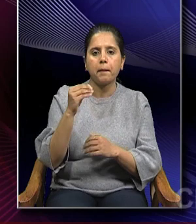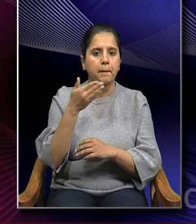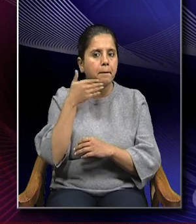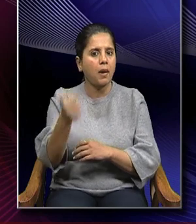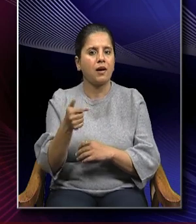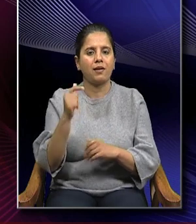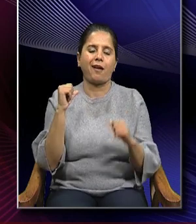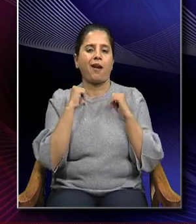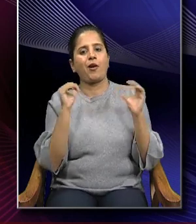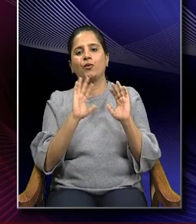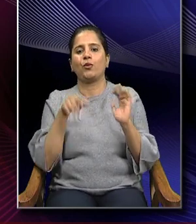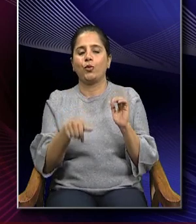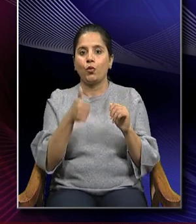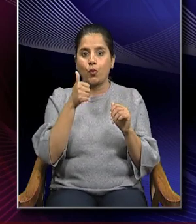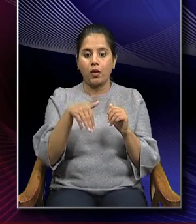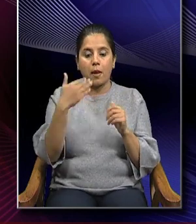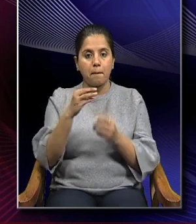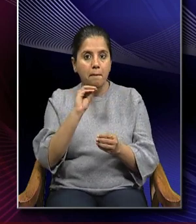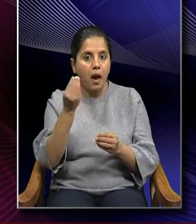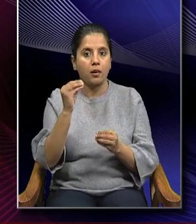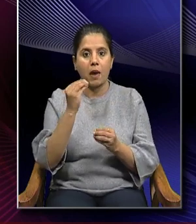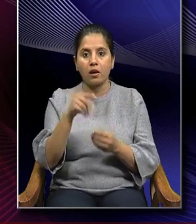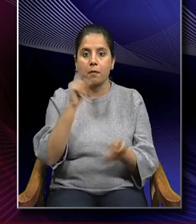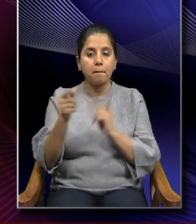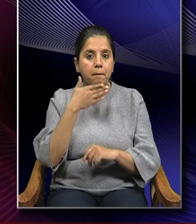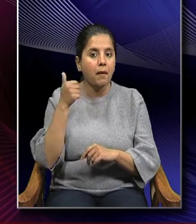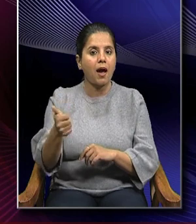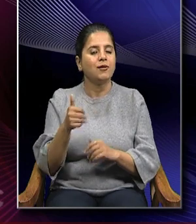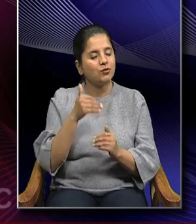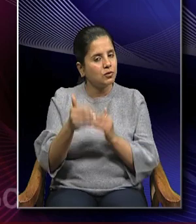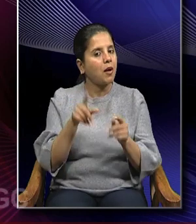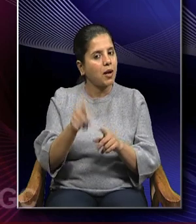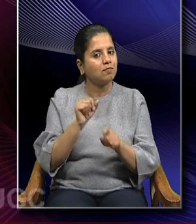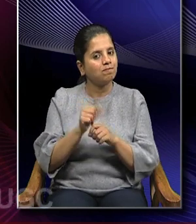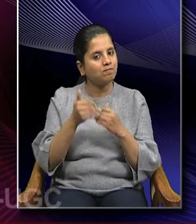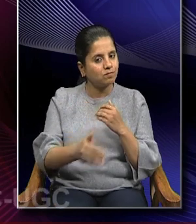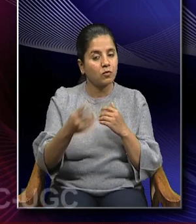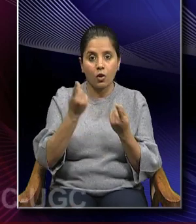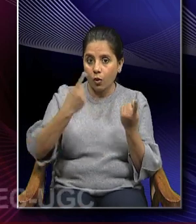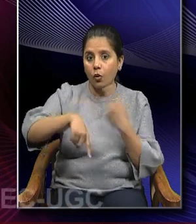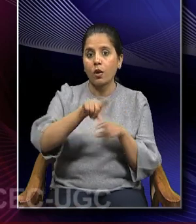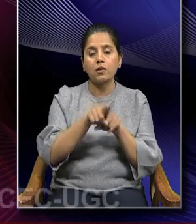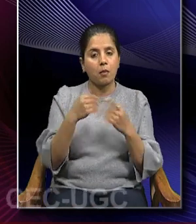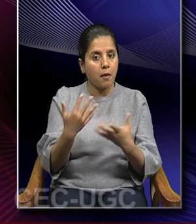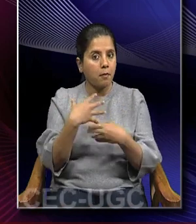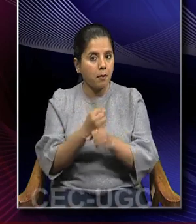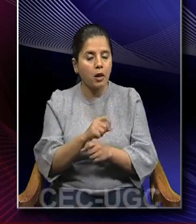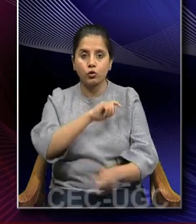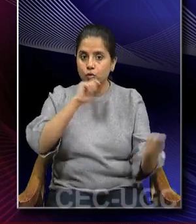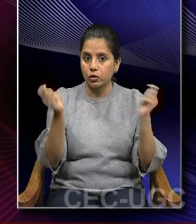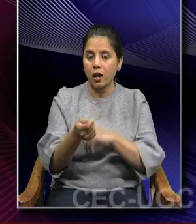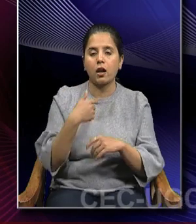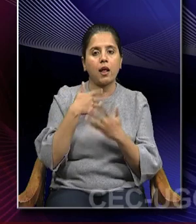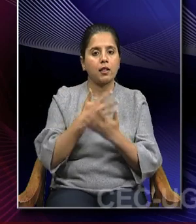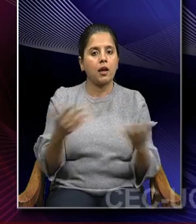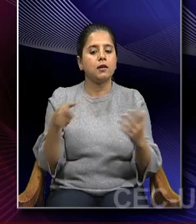not rest till good becomes better and better the best. So, we are actually on a journey of transforming our good